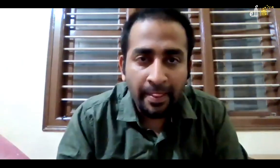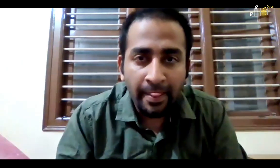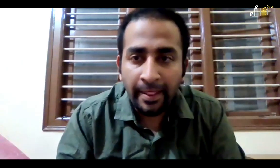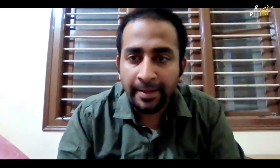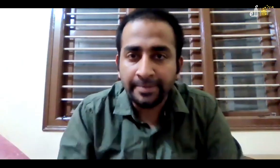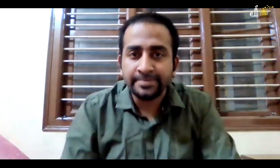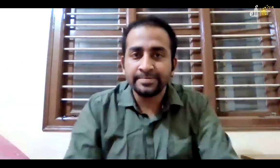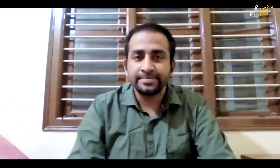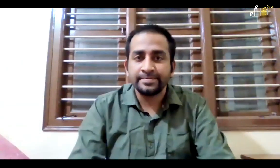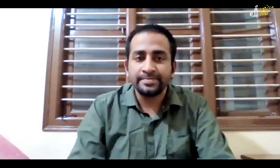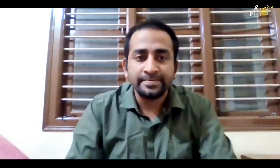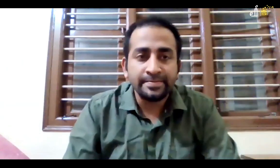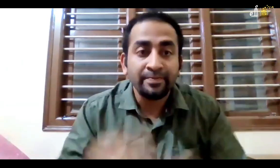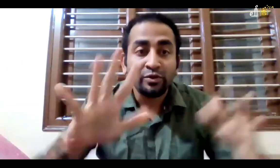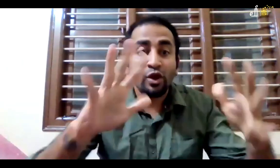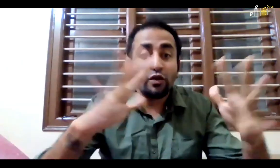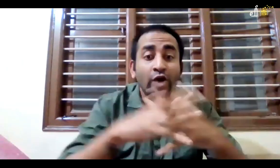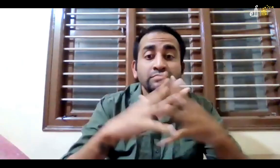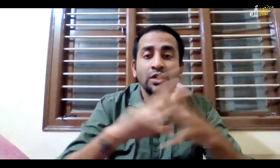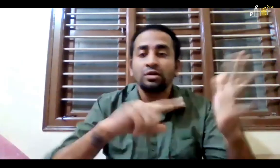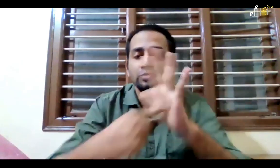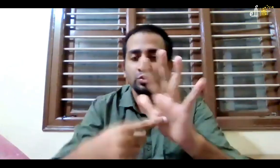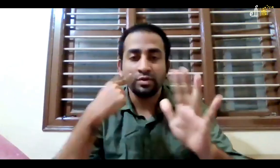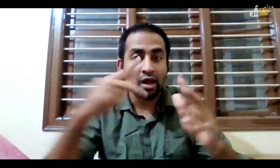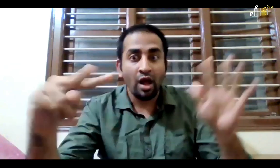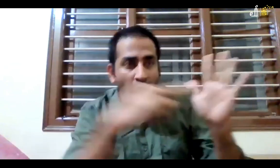page, which is the role models web page.